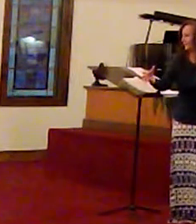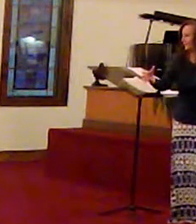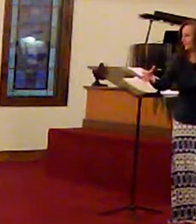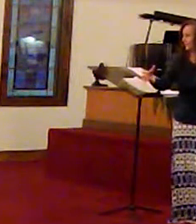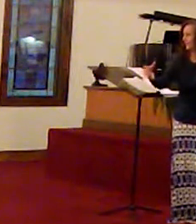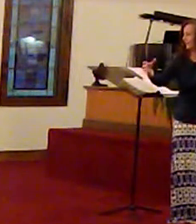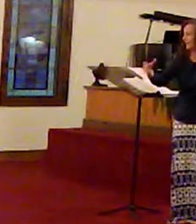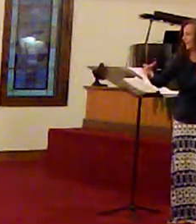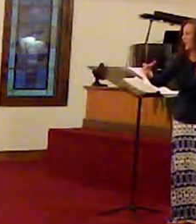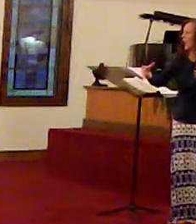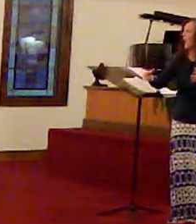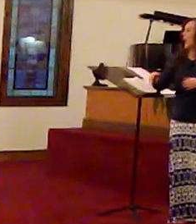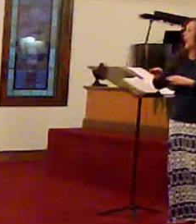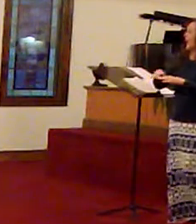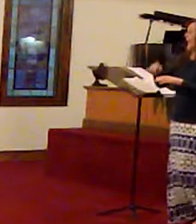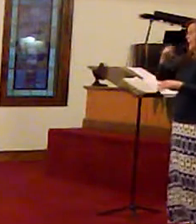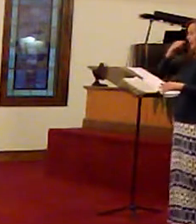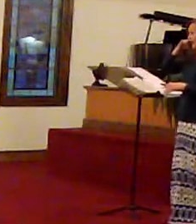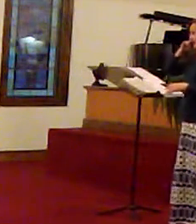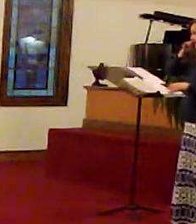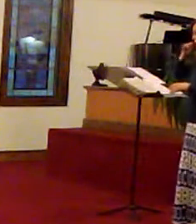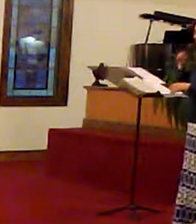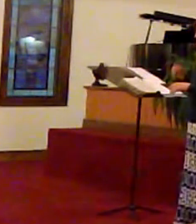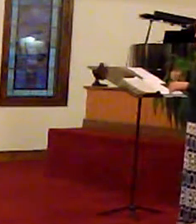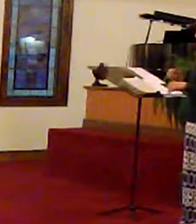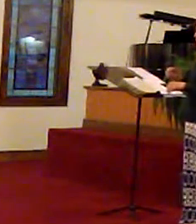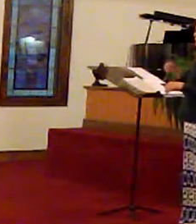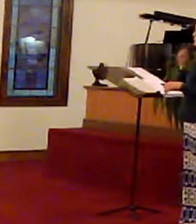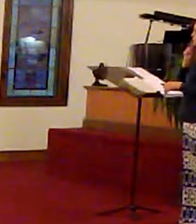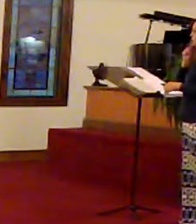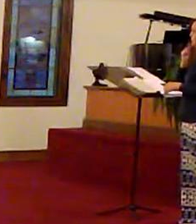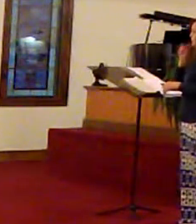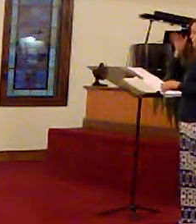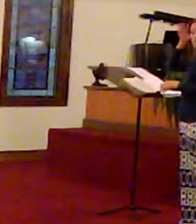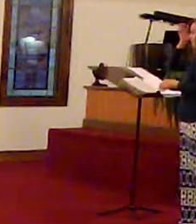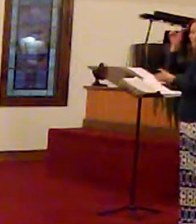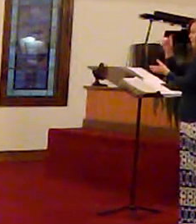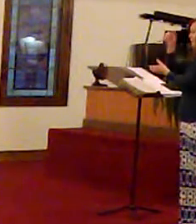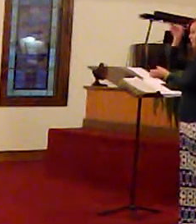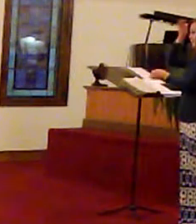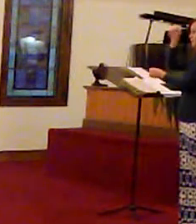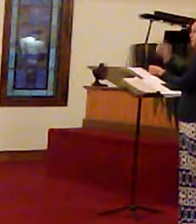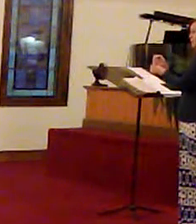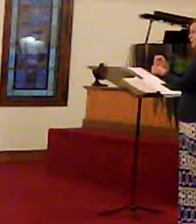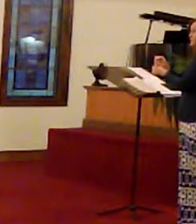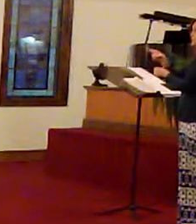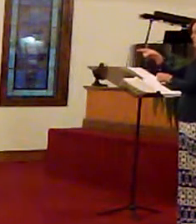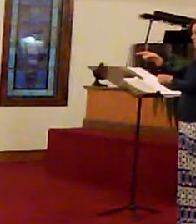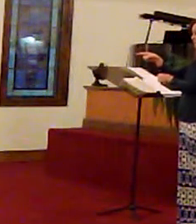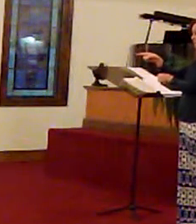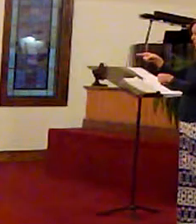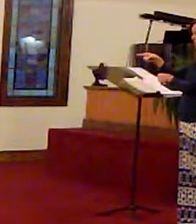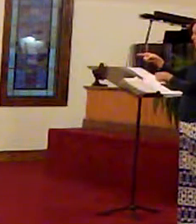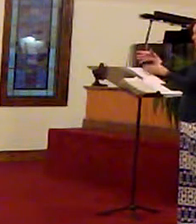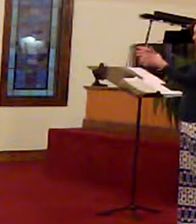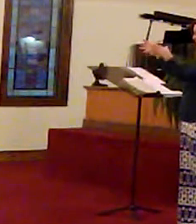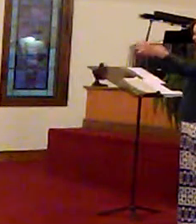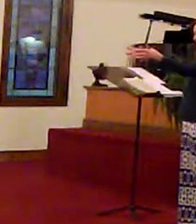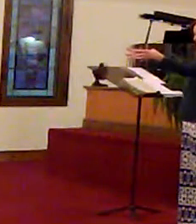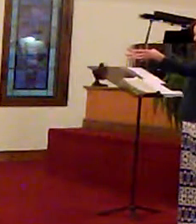guess what? They got to take me at my word, right? Have they experienced it yet? No. Do